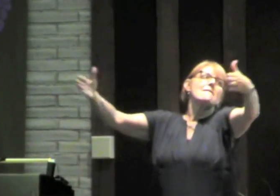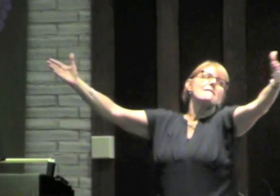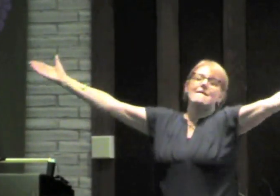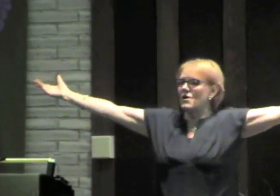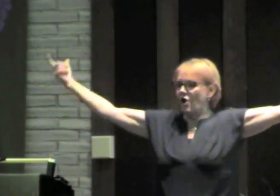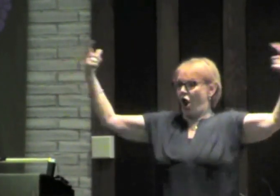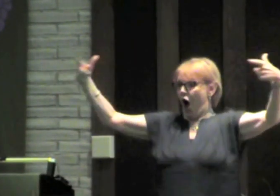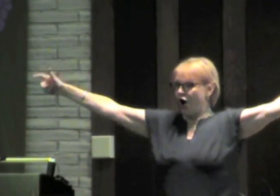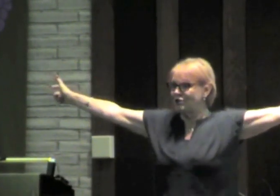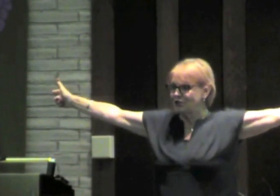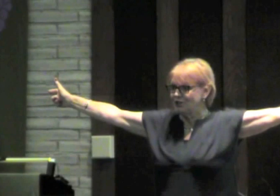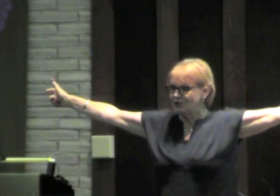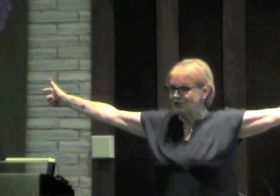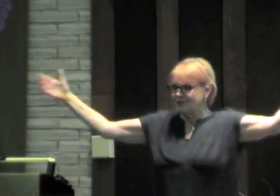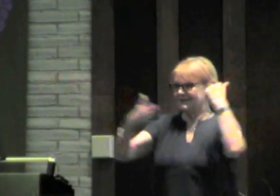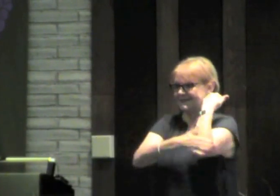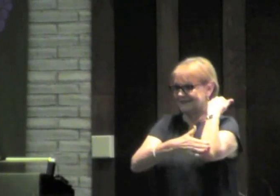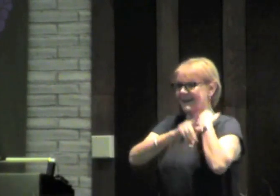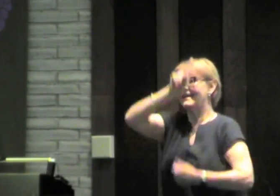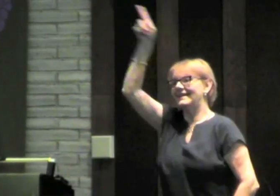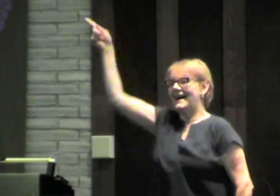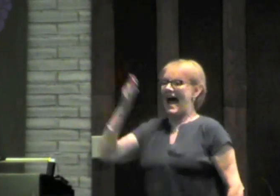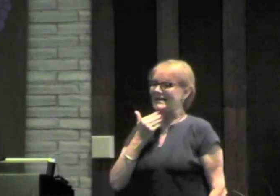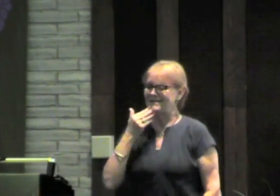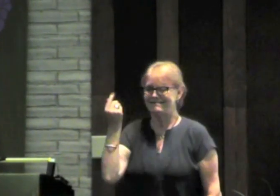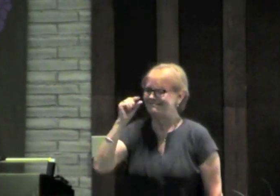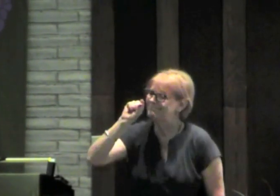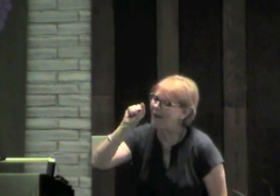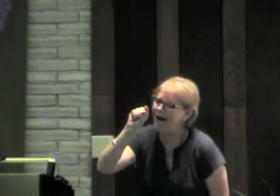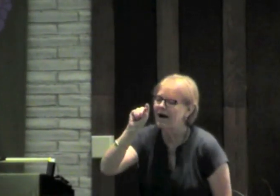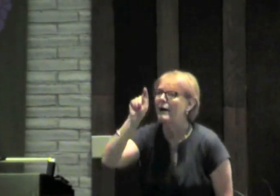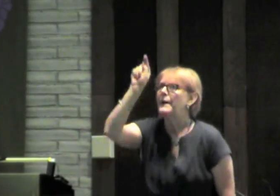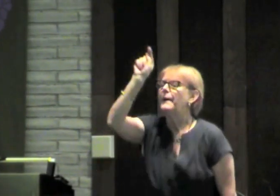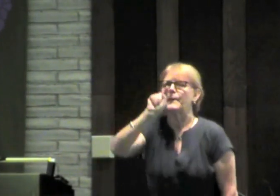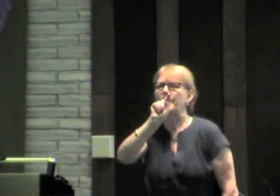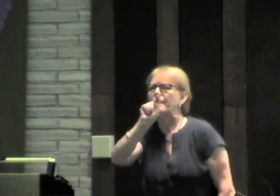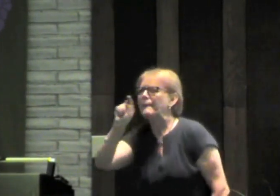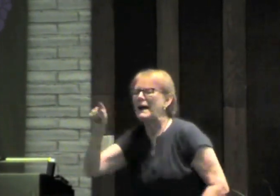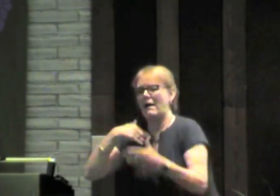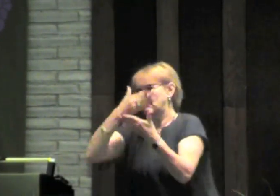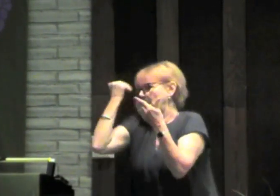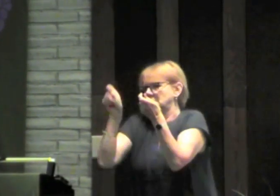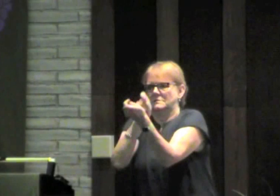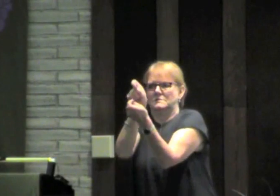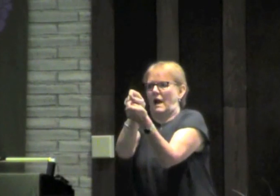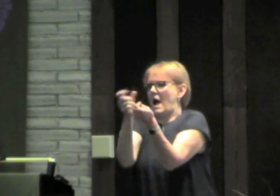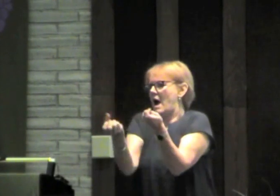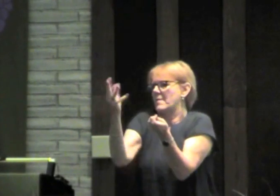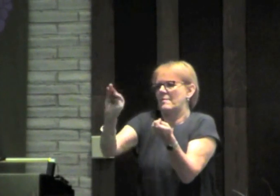very small compared to America. You know how big the United States is. And when you get to Israel, it just looks like a little tiny place. I